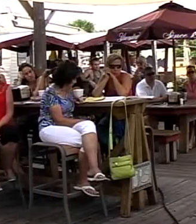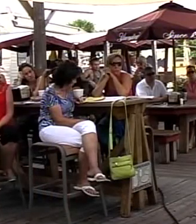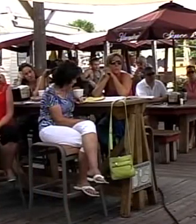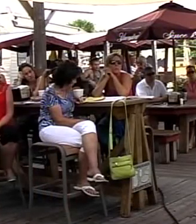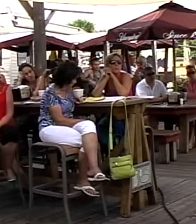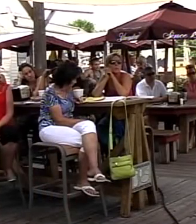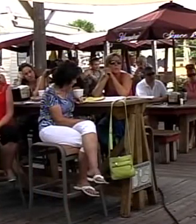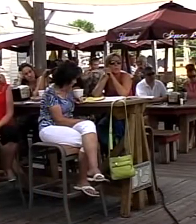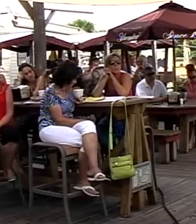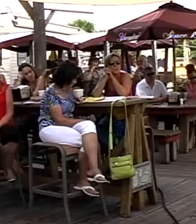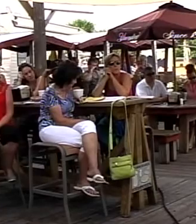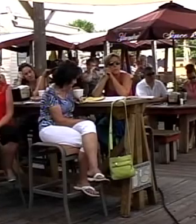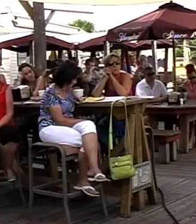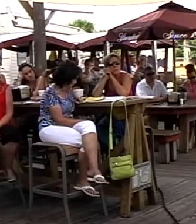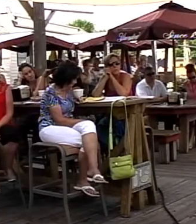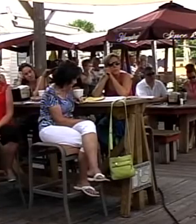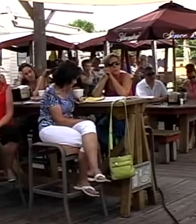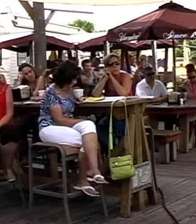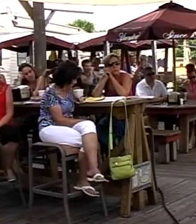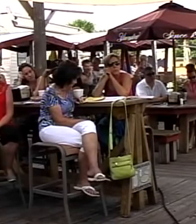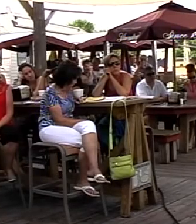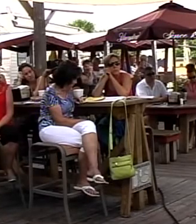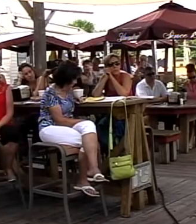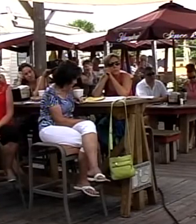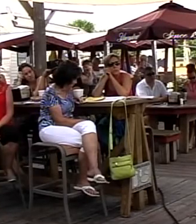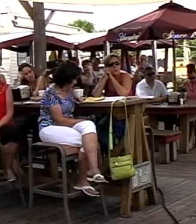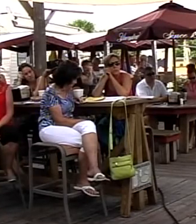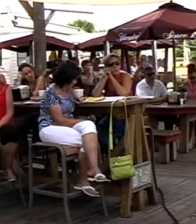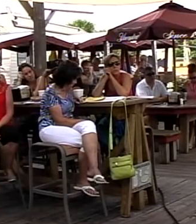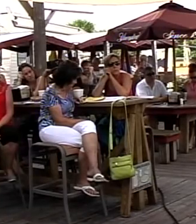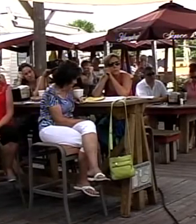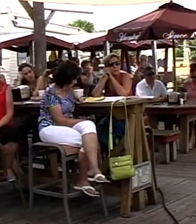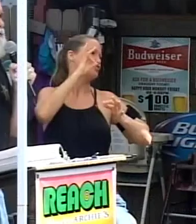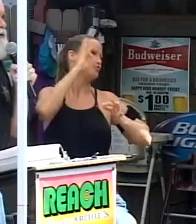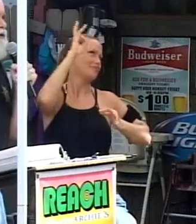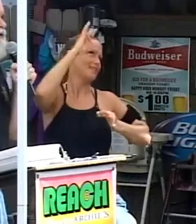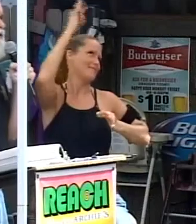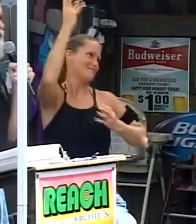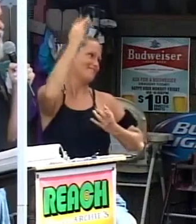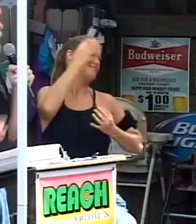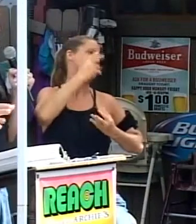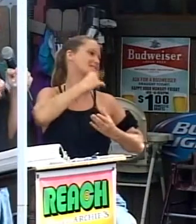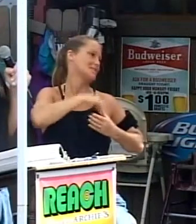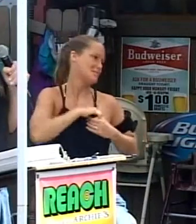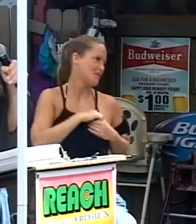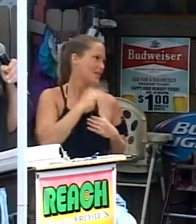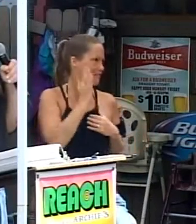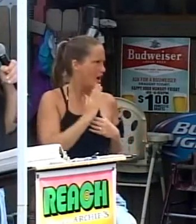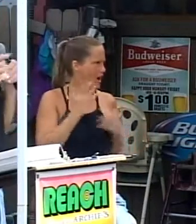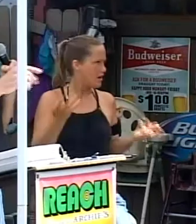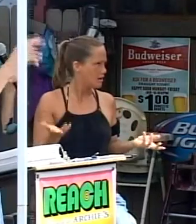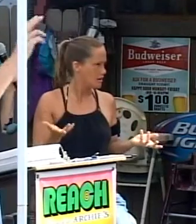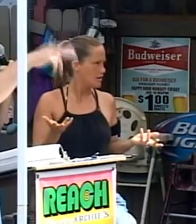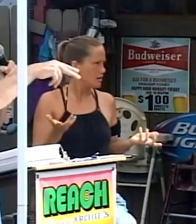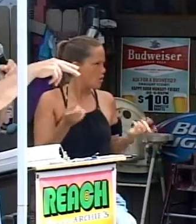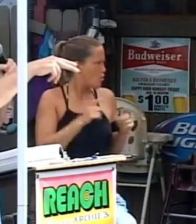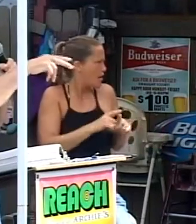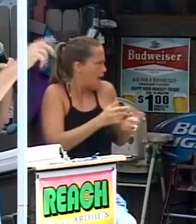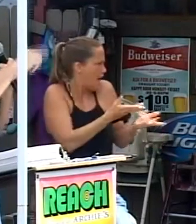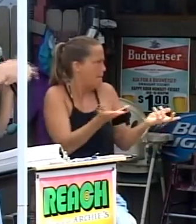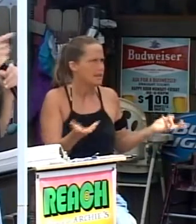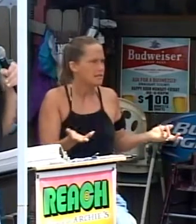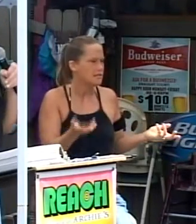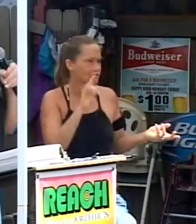from the inside out? What was your experience? Because that's what you're going to have to share with other people. Not you have to share it. That's what you're going to